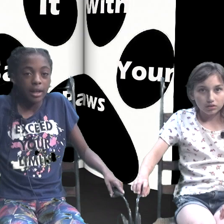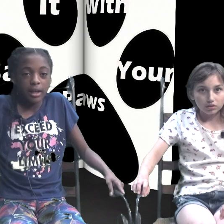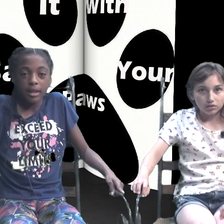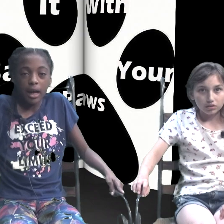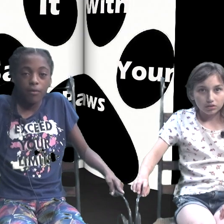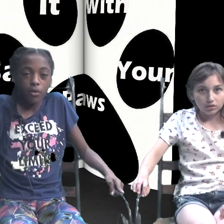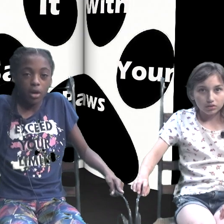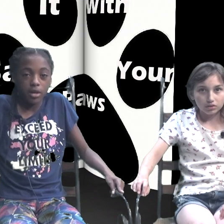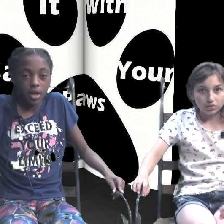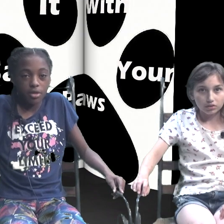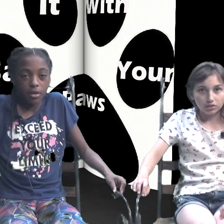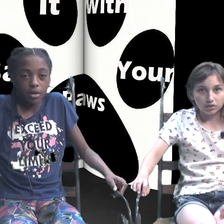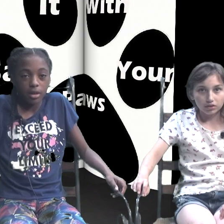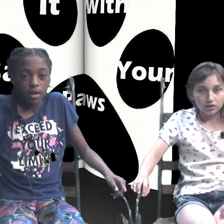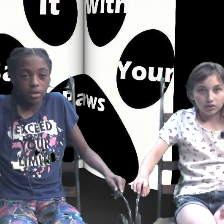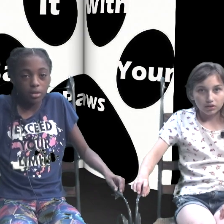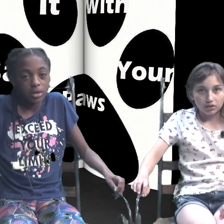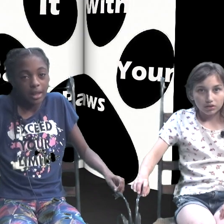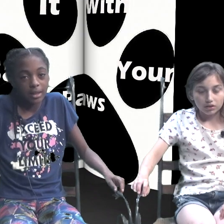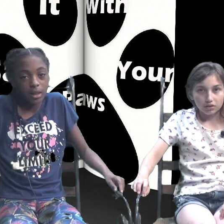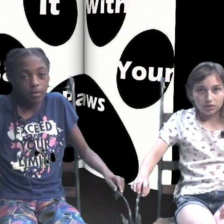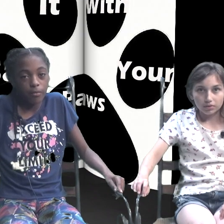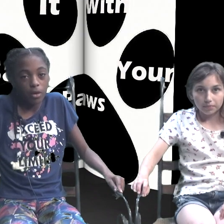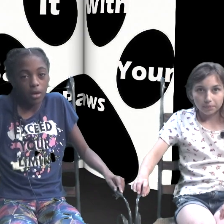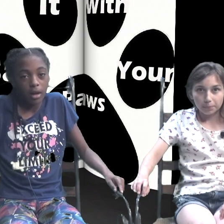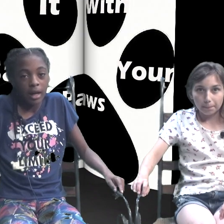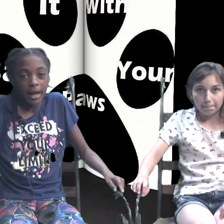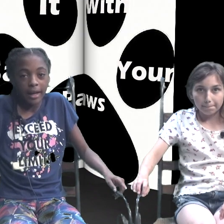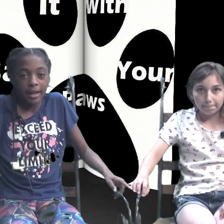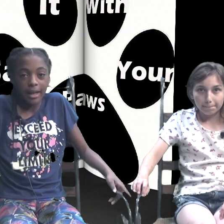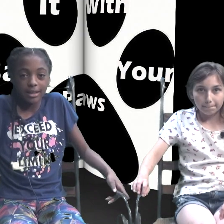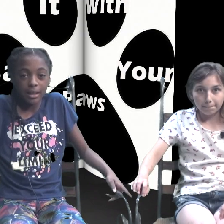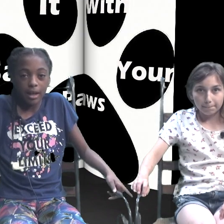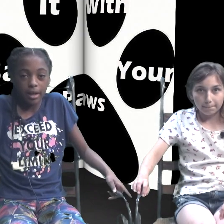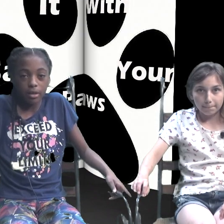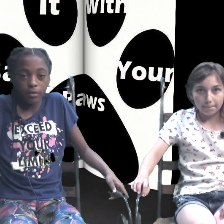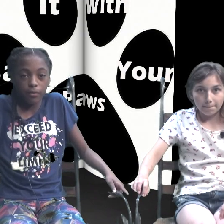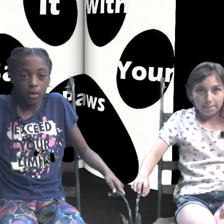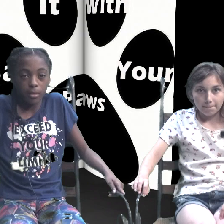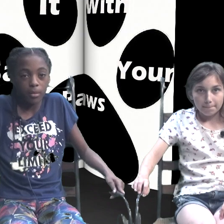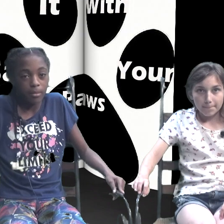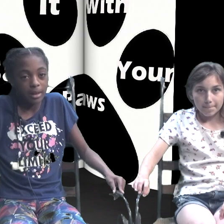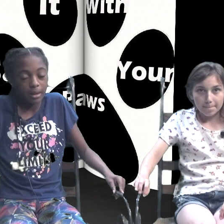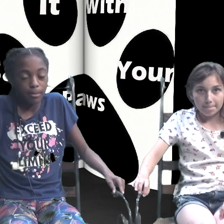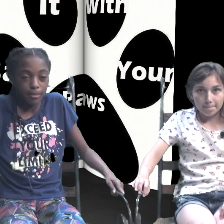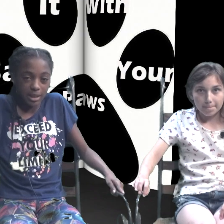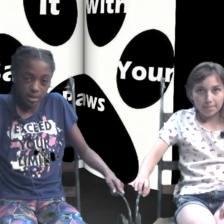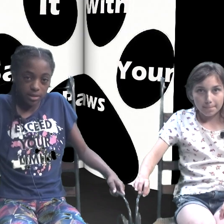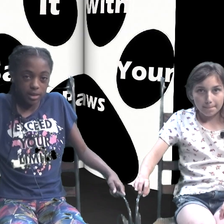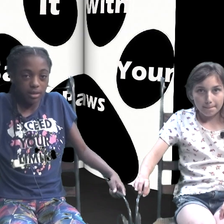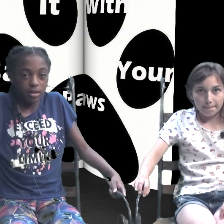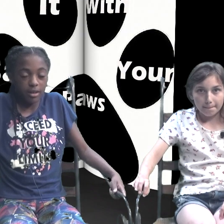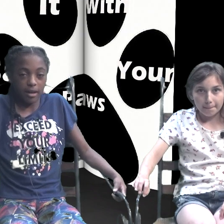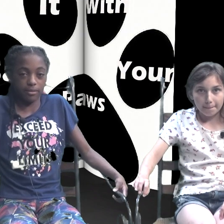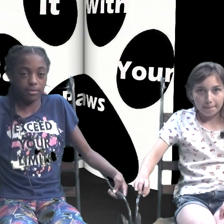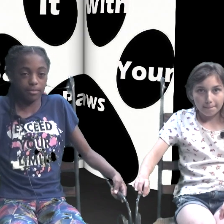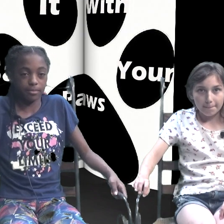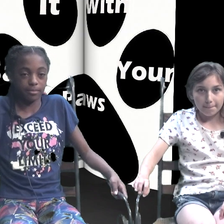And now for another Tuesday tip for ASL from Mrs. Kraft.